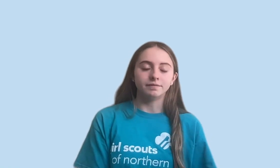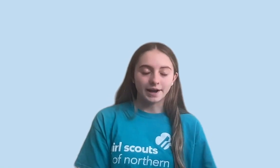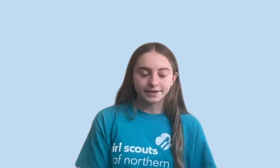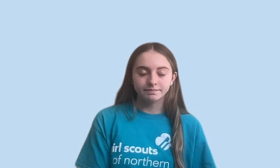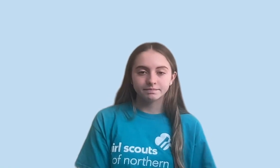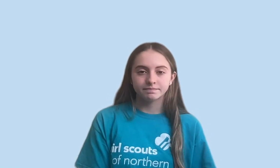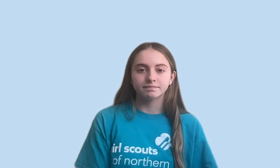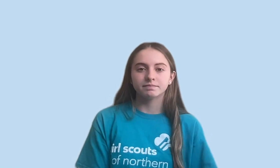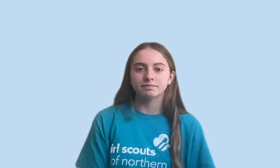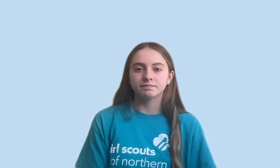Fine.